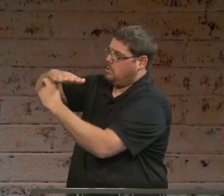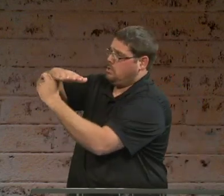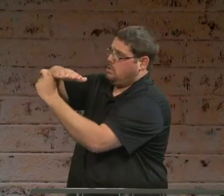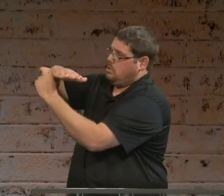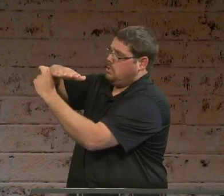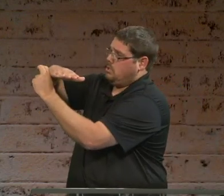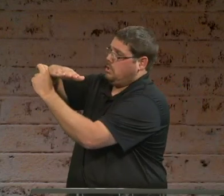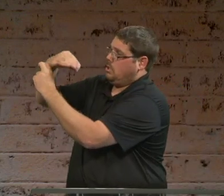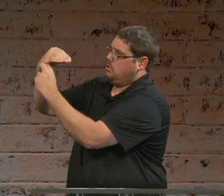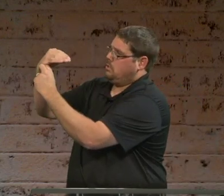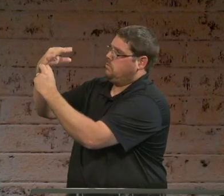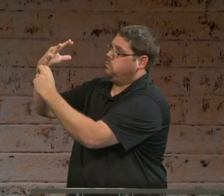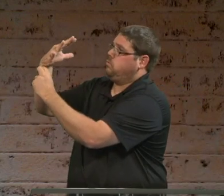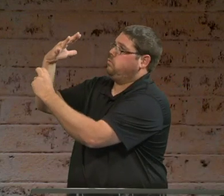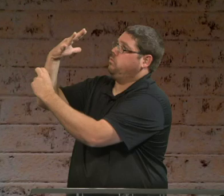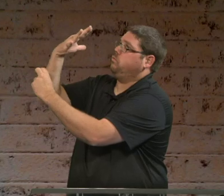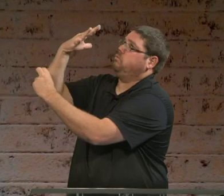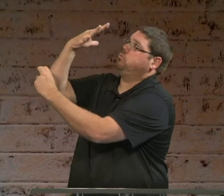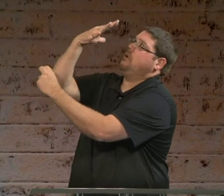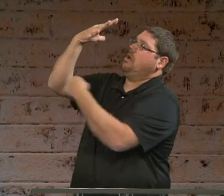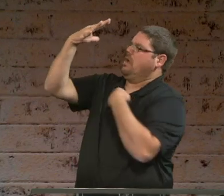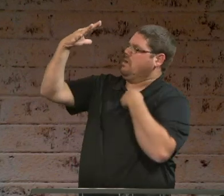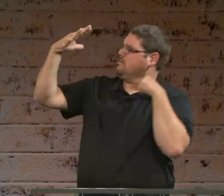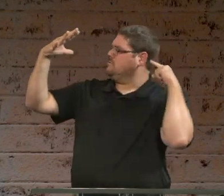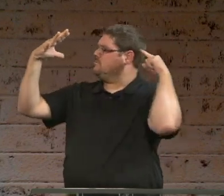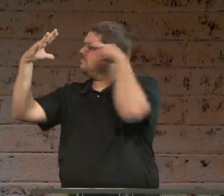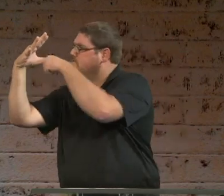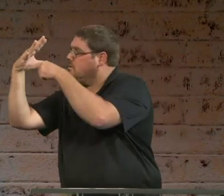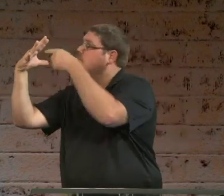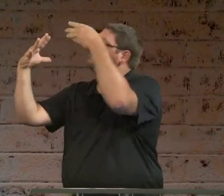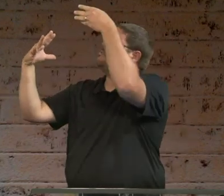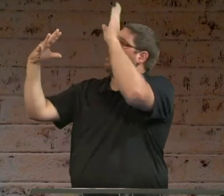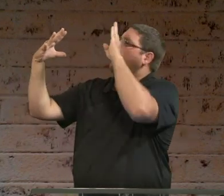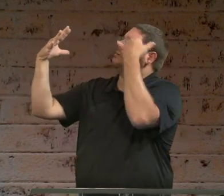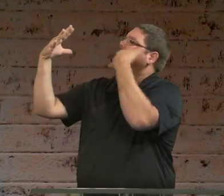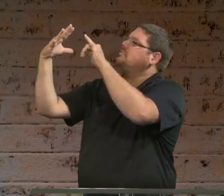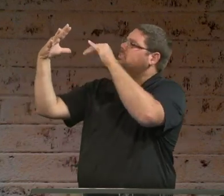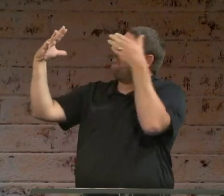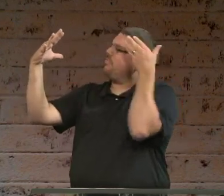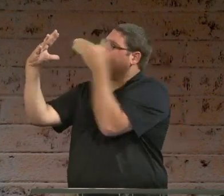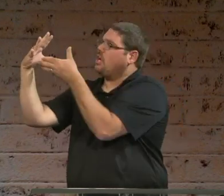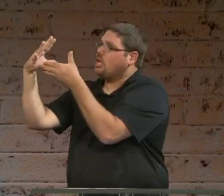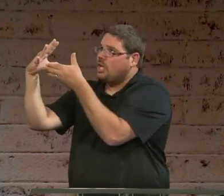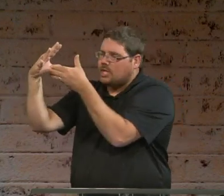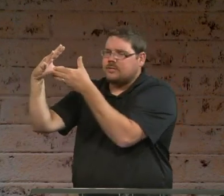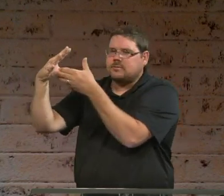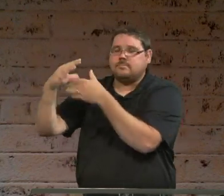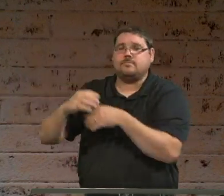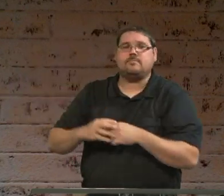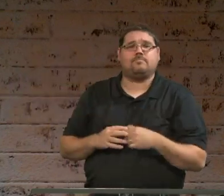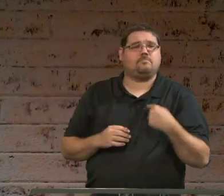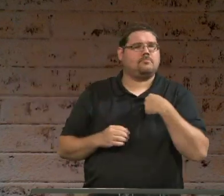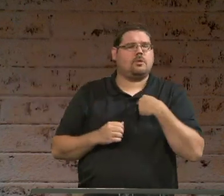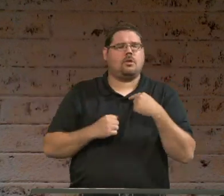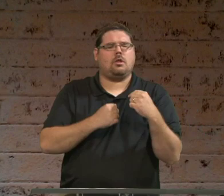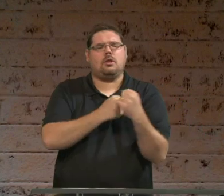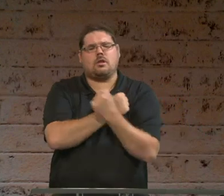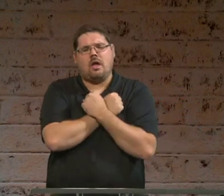the sun rises, and those rays come up over the land, and as we look at those, we know that God is